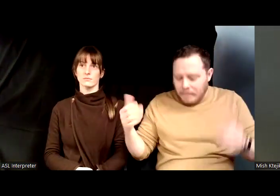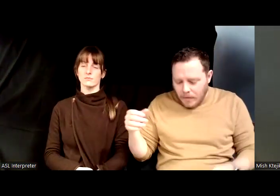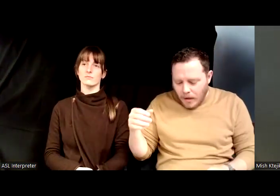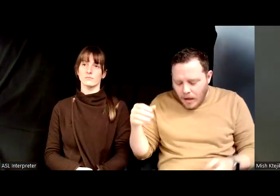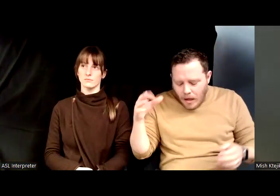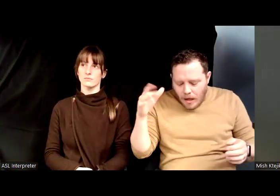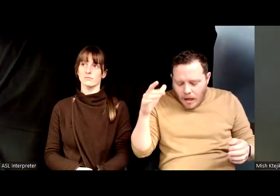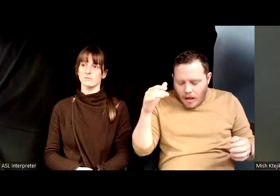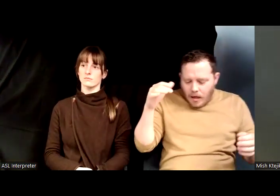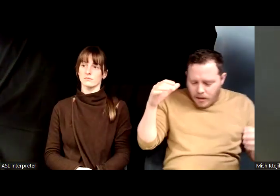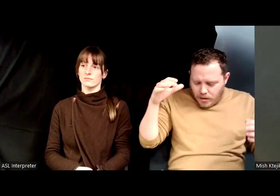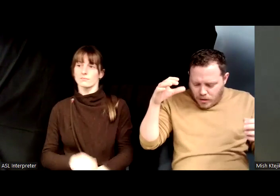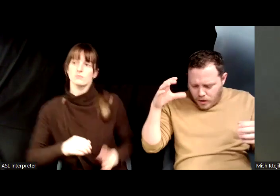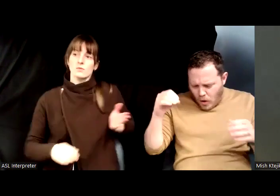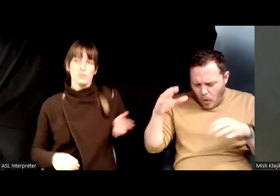Hello, Eric here.